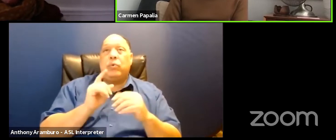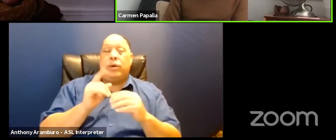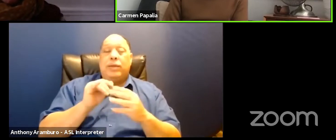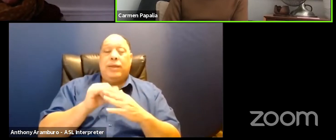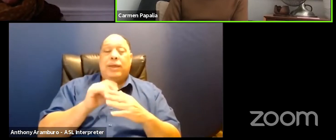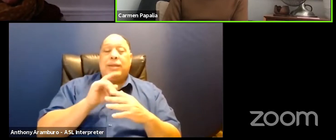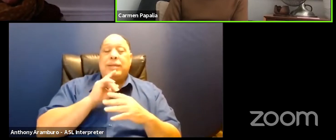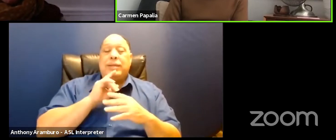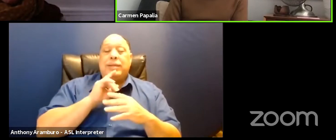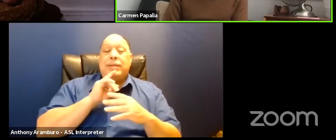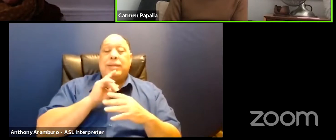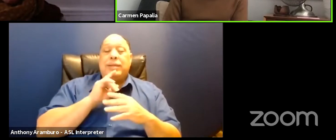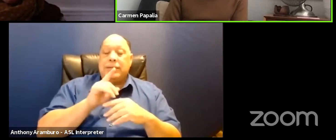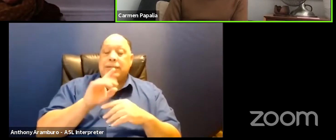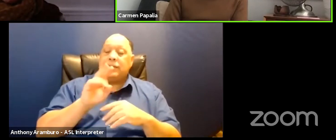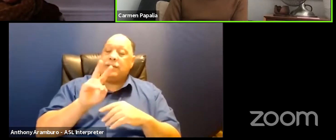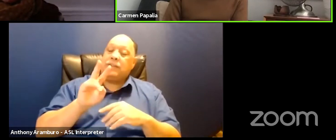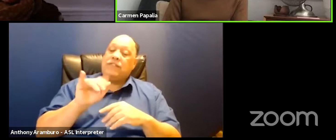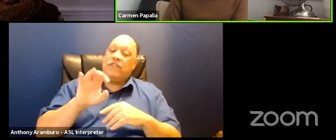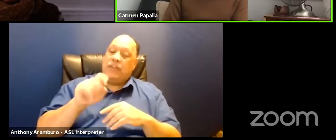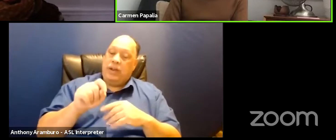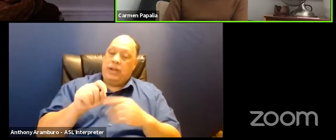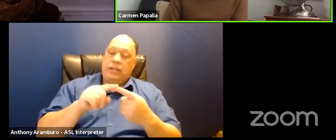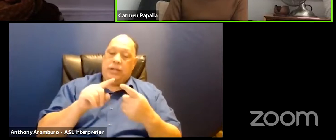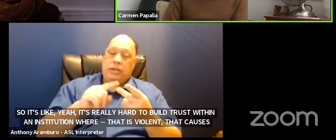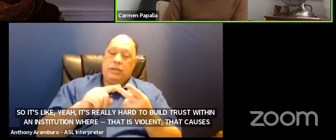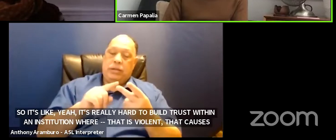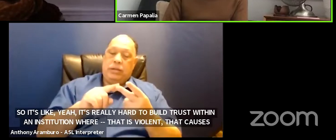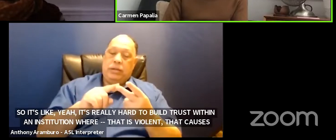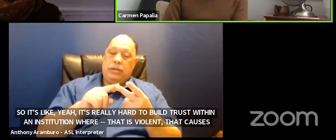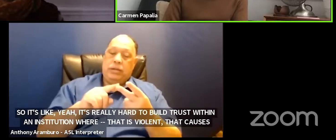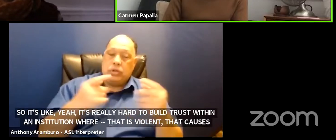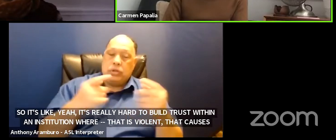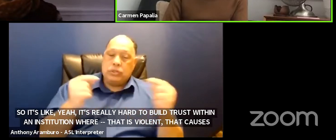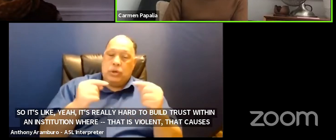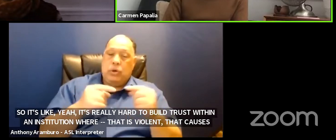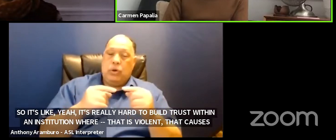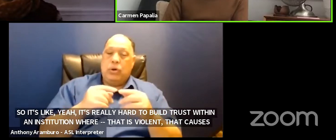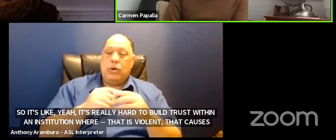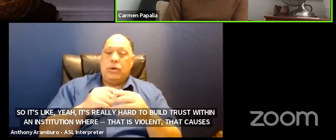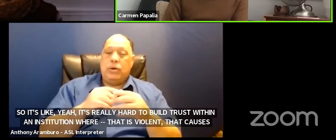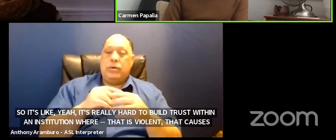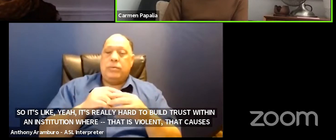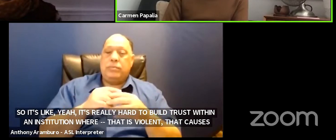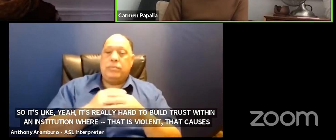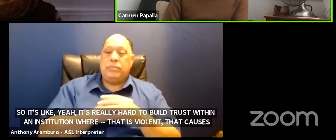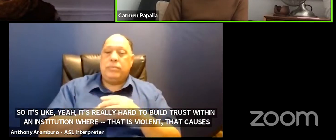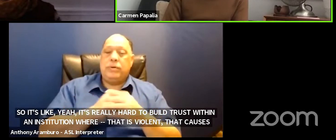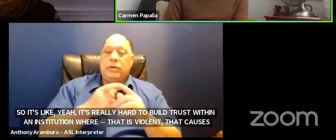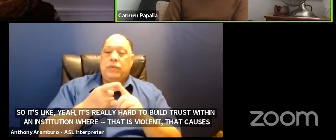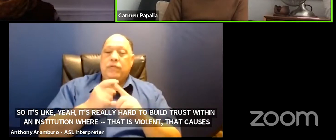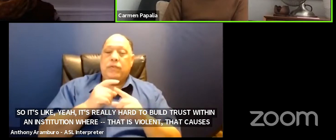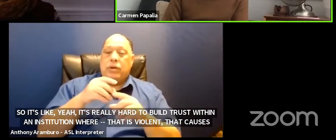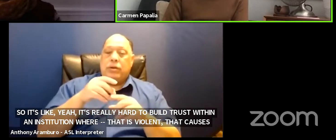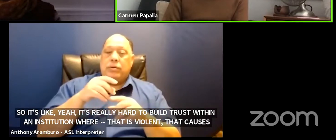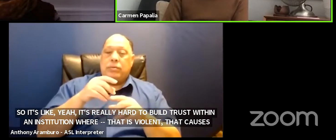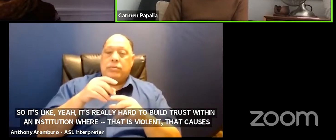that causes harm, that has that harm built into it from its